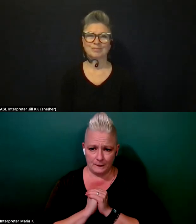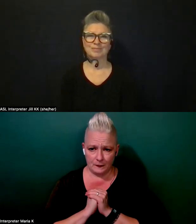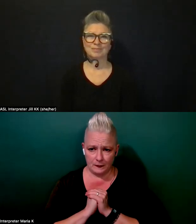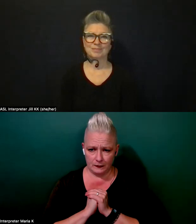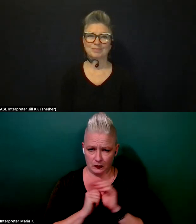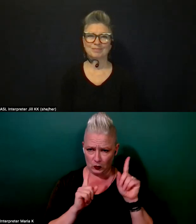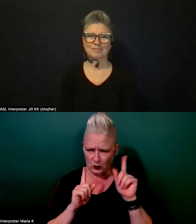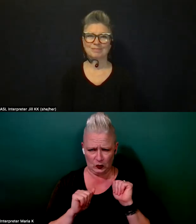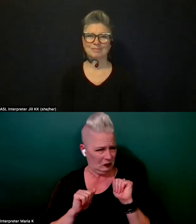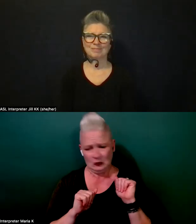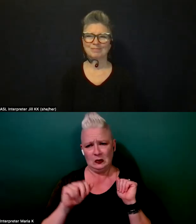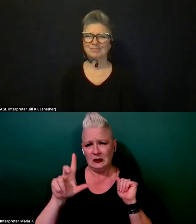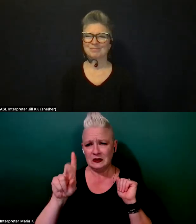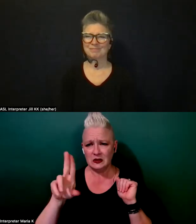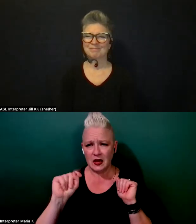ooh, dust.